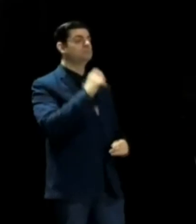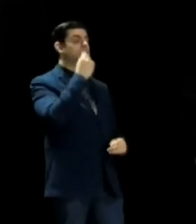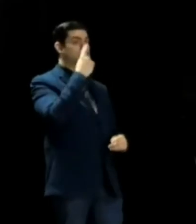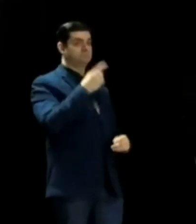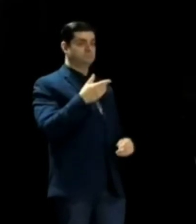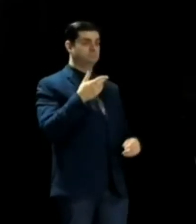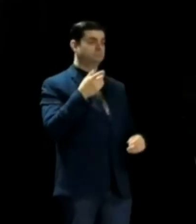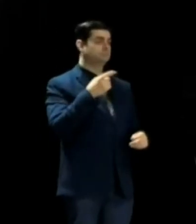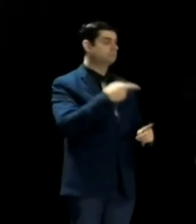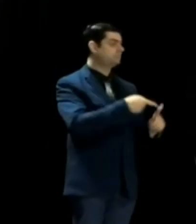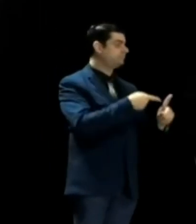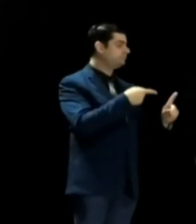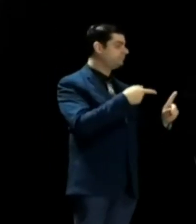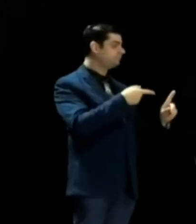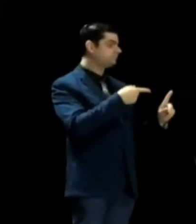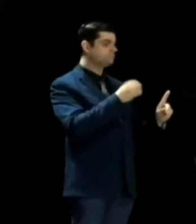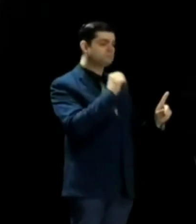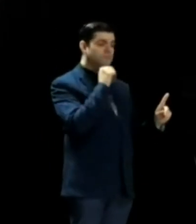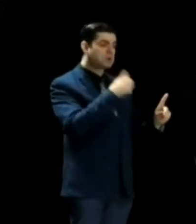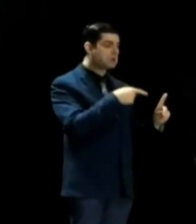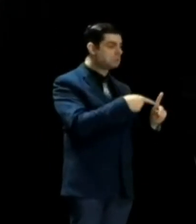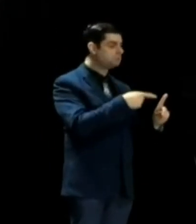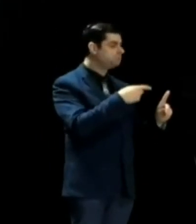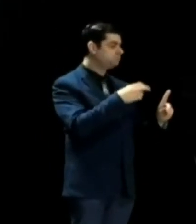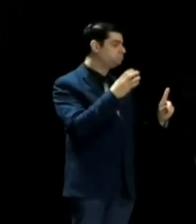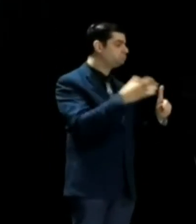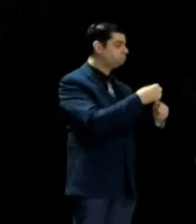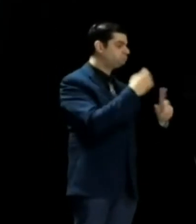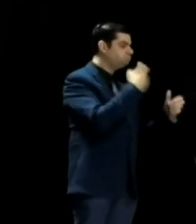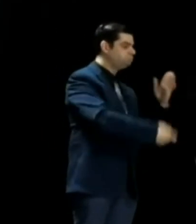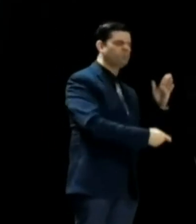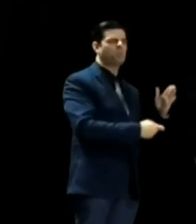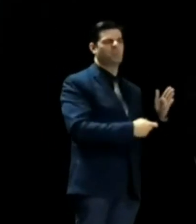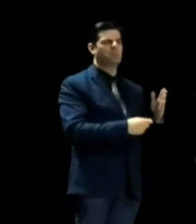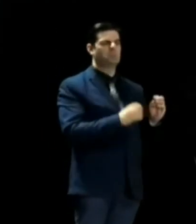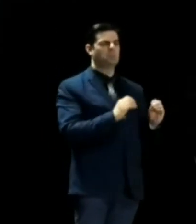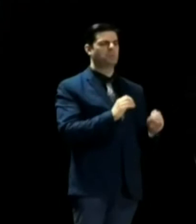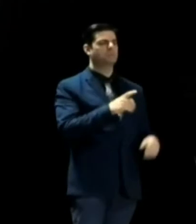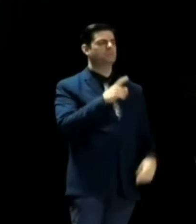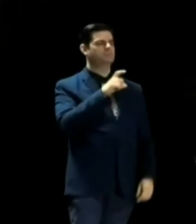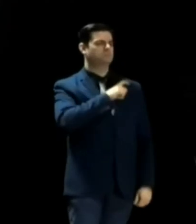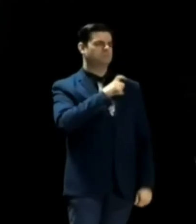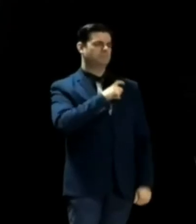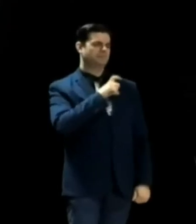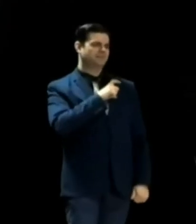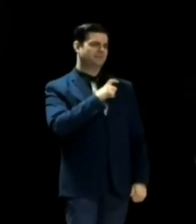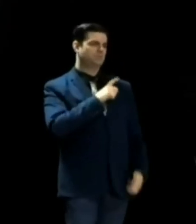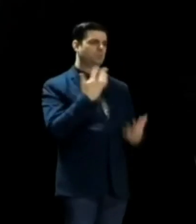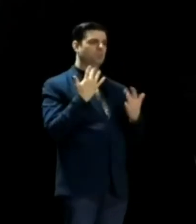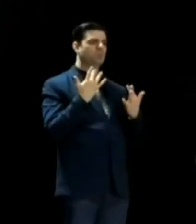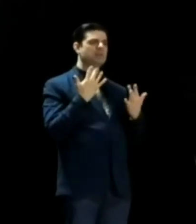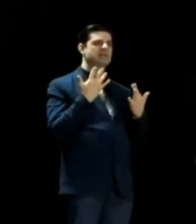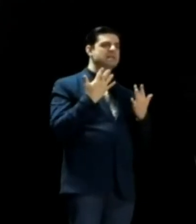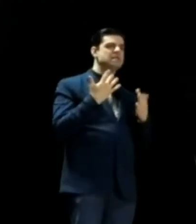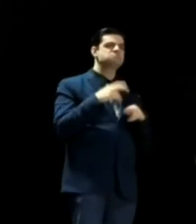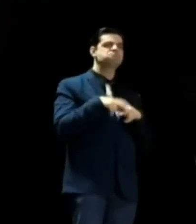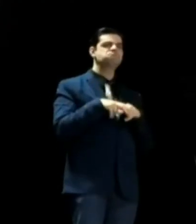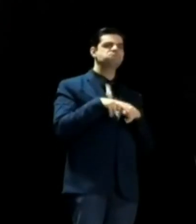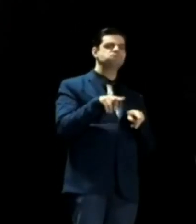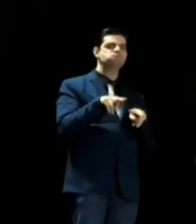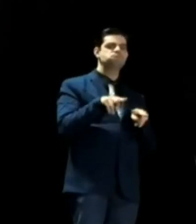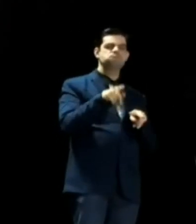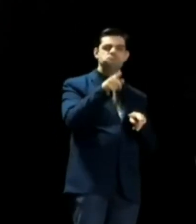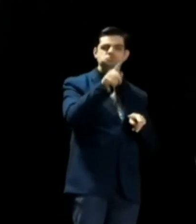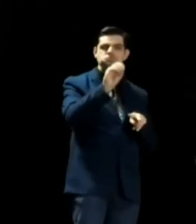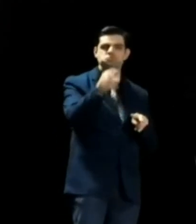of law enforcement agencies sitting at retail stores looking to give out tickets. There's just not, it's just not enough